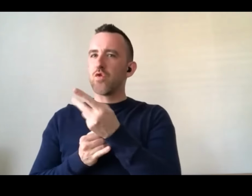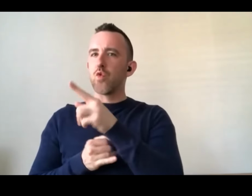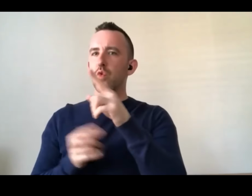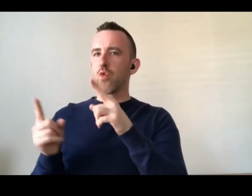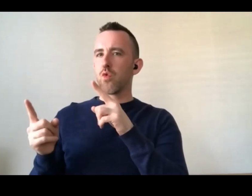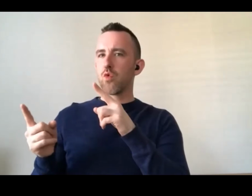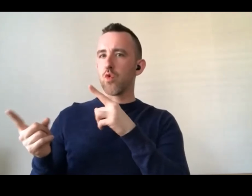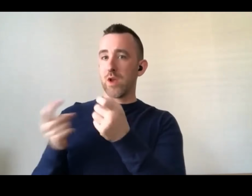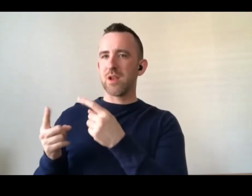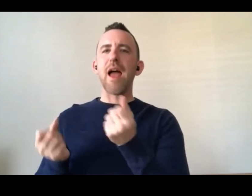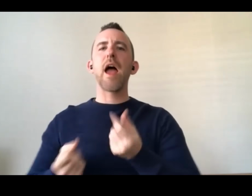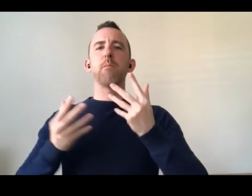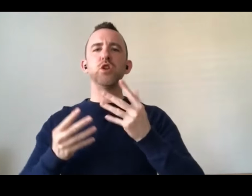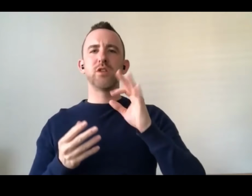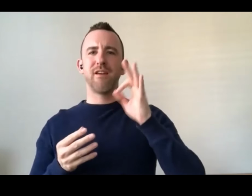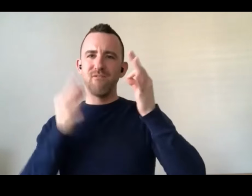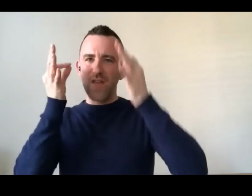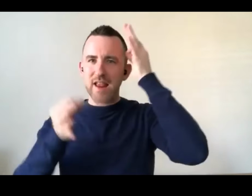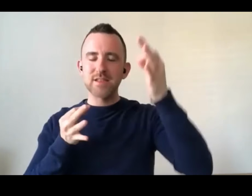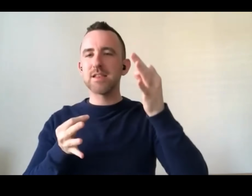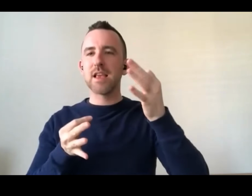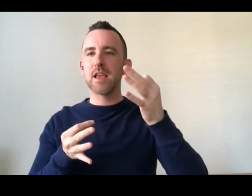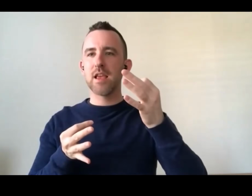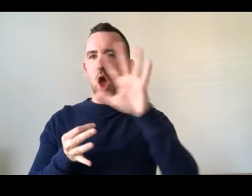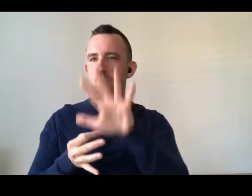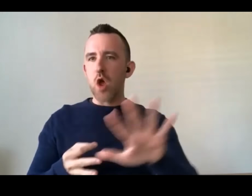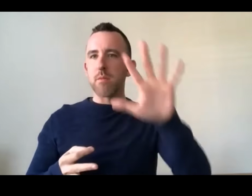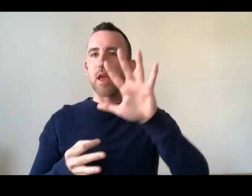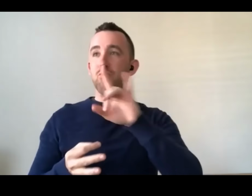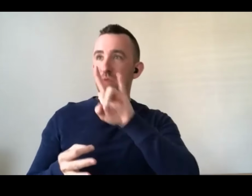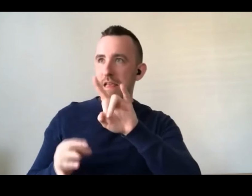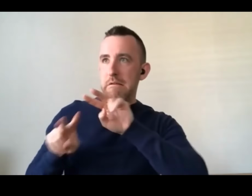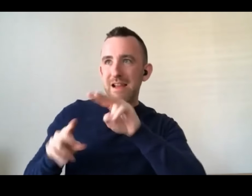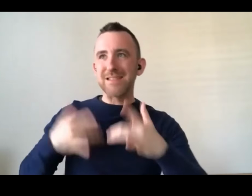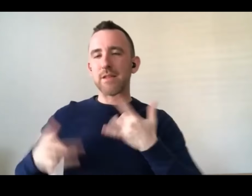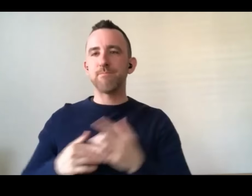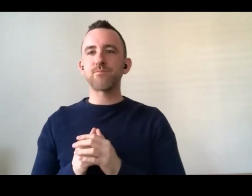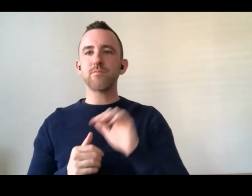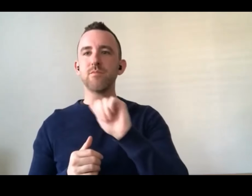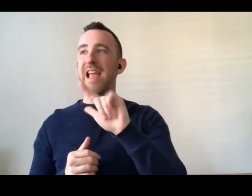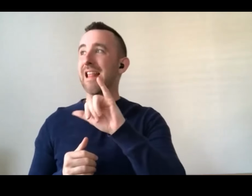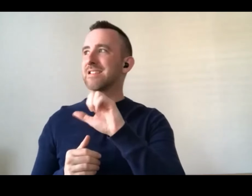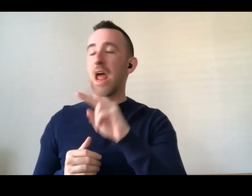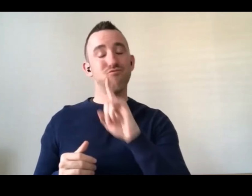How much fantasy related items will this hunt have approximately? Super excited. Allison, so am I.